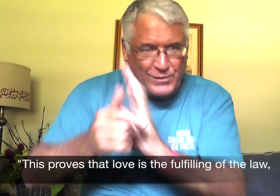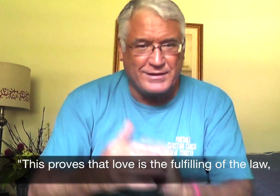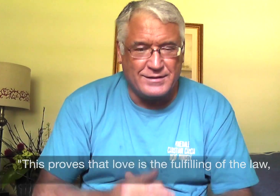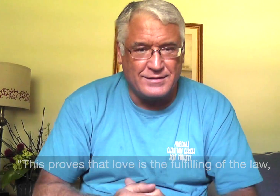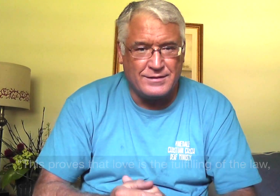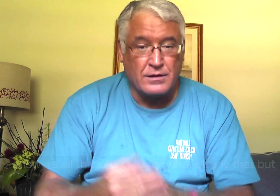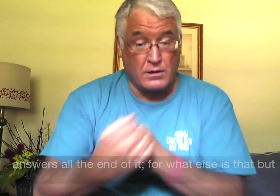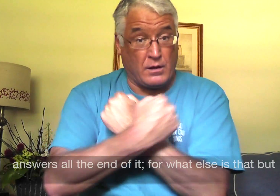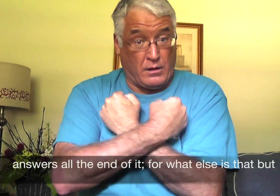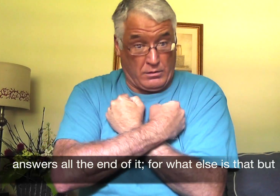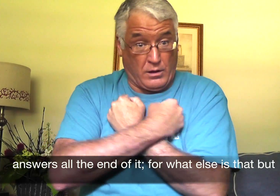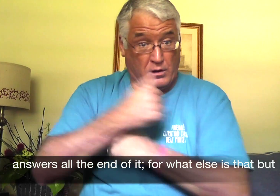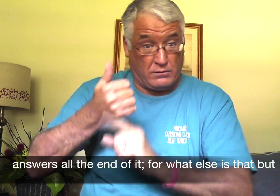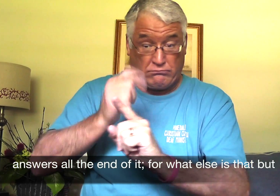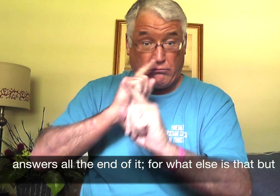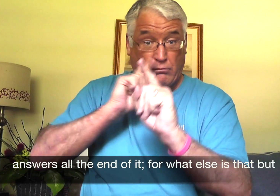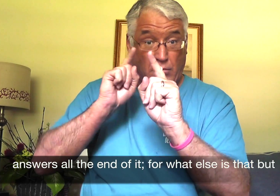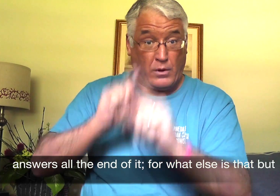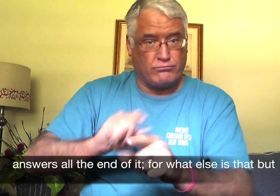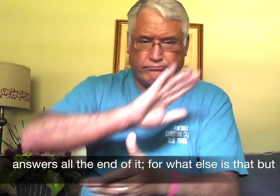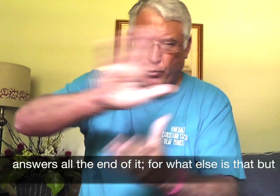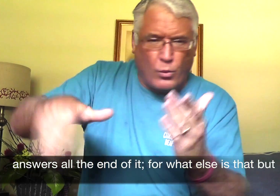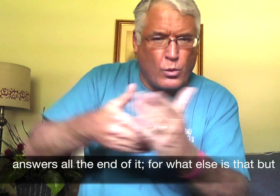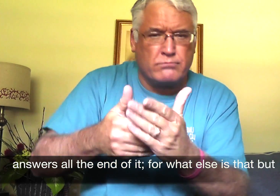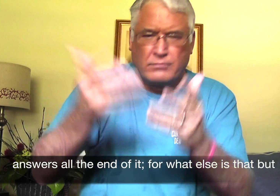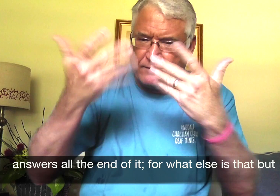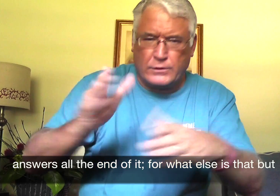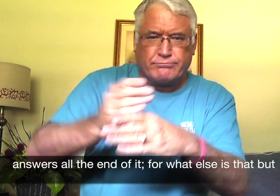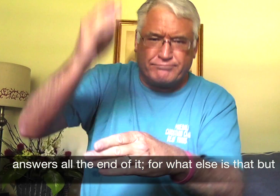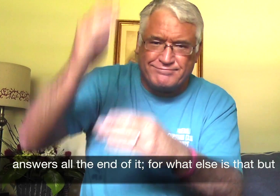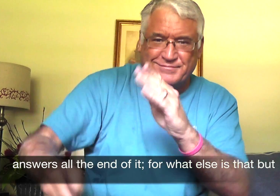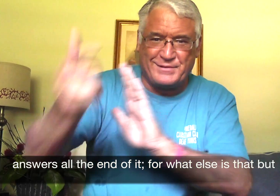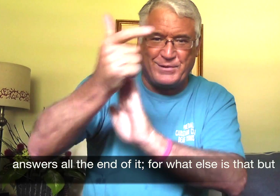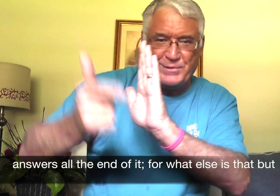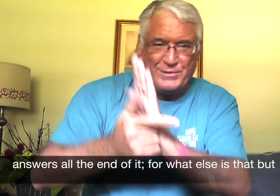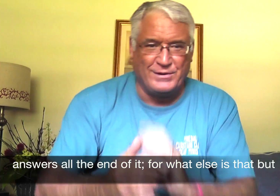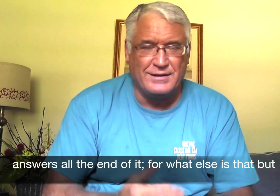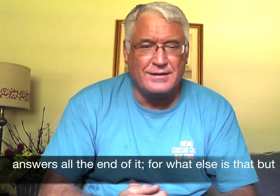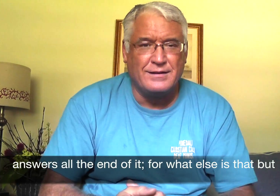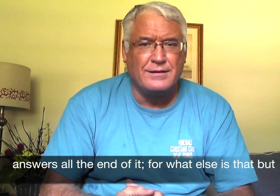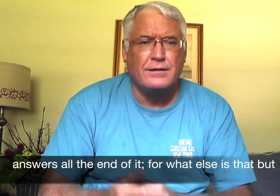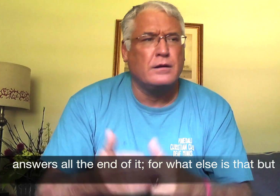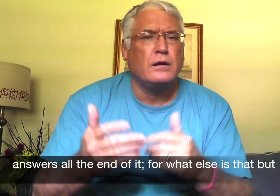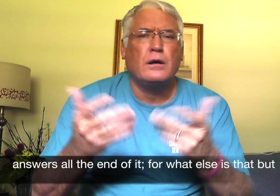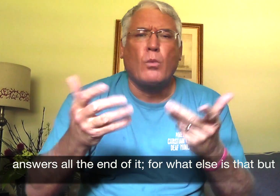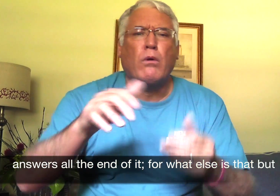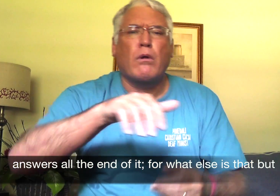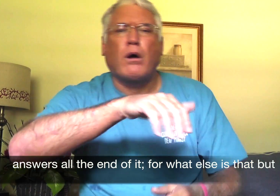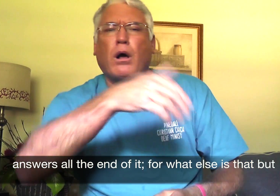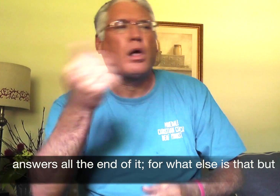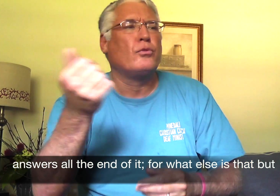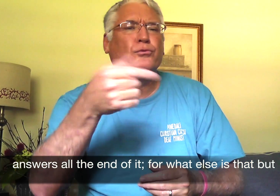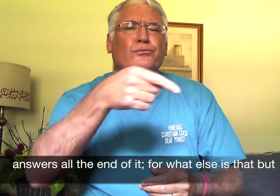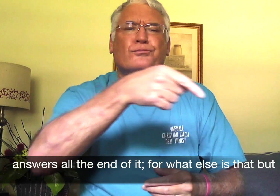the fulfilling of the law, answers all the end of it. For